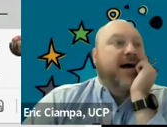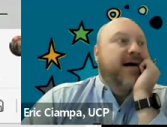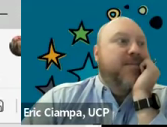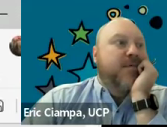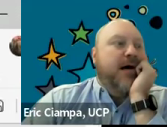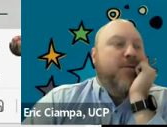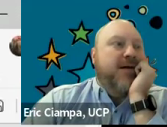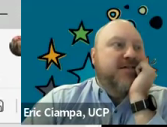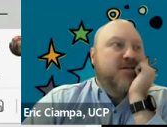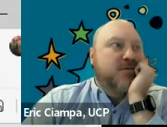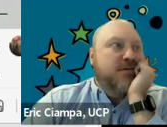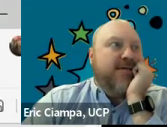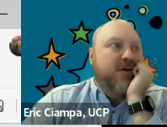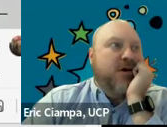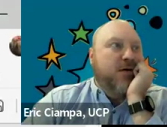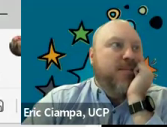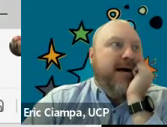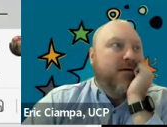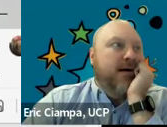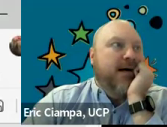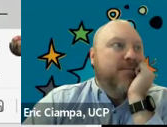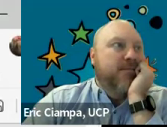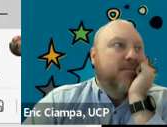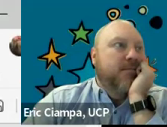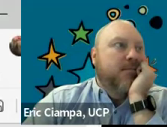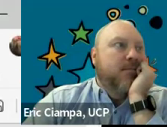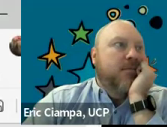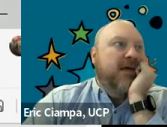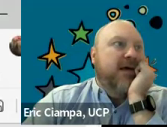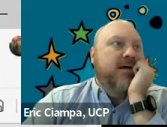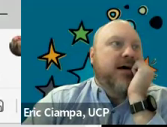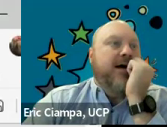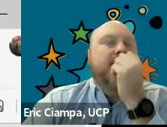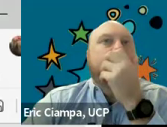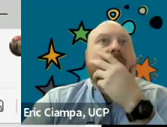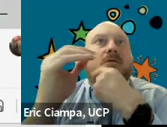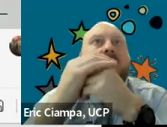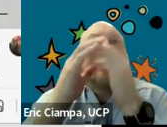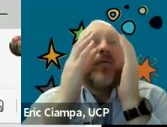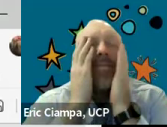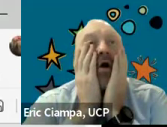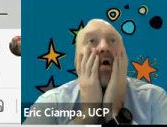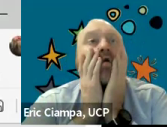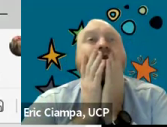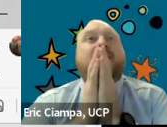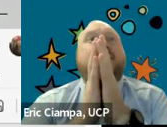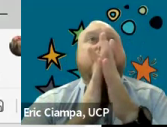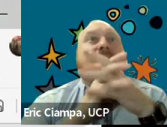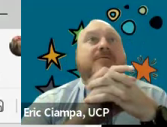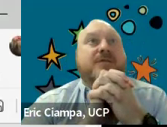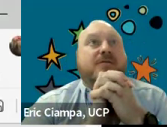Thanks. I wanted to have a note about the that